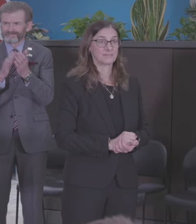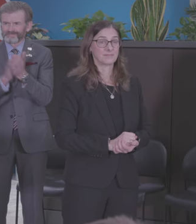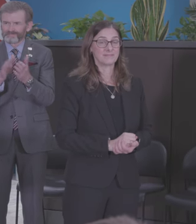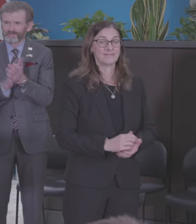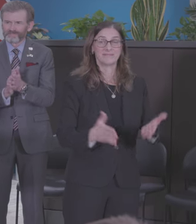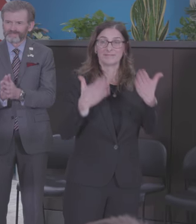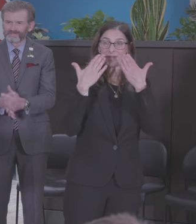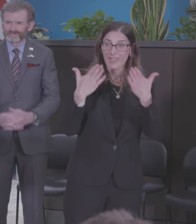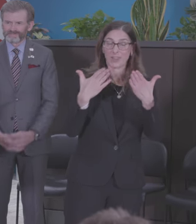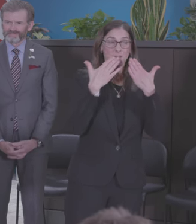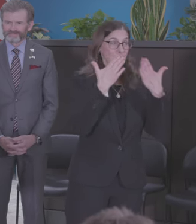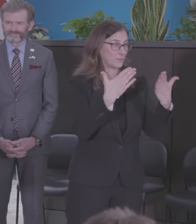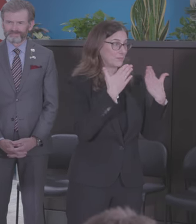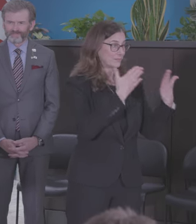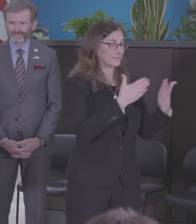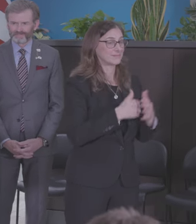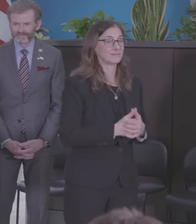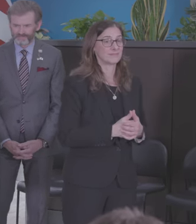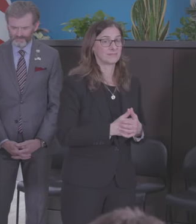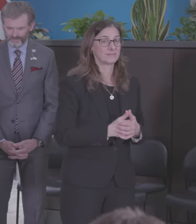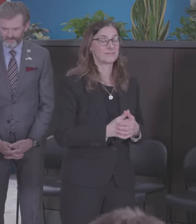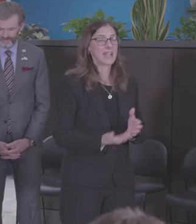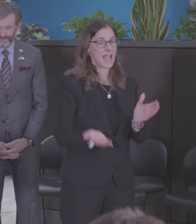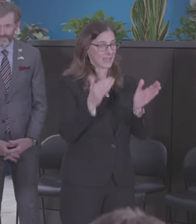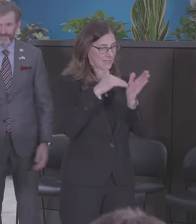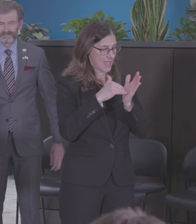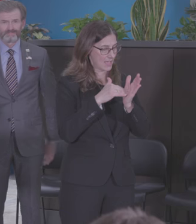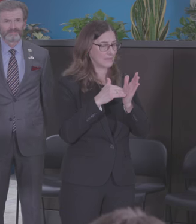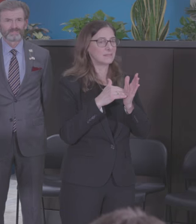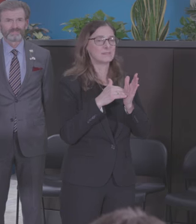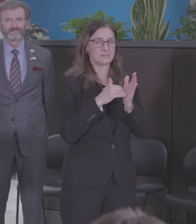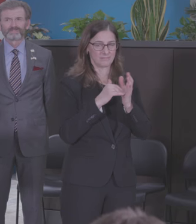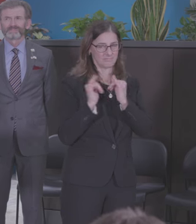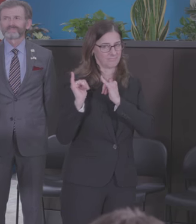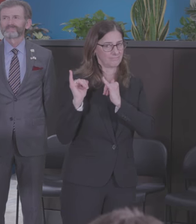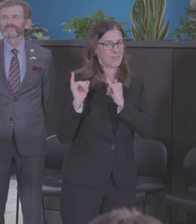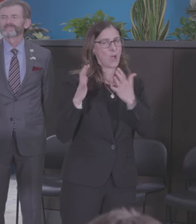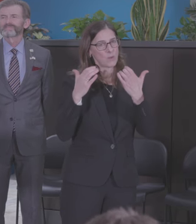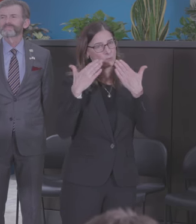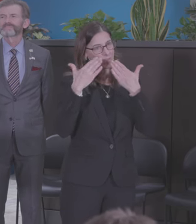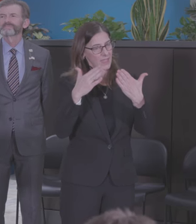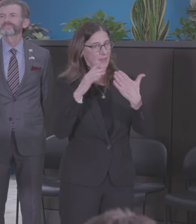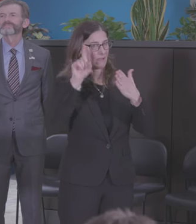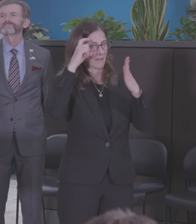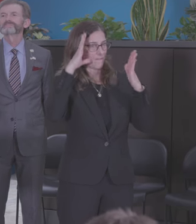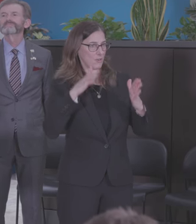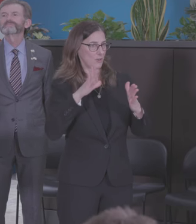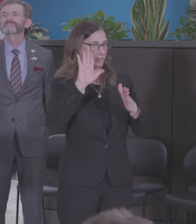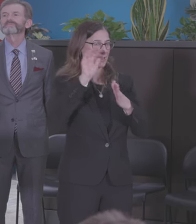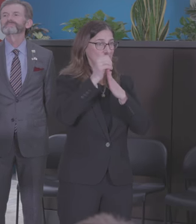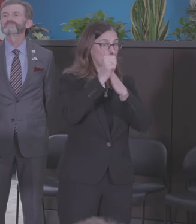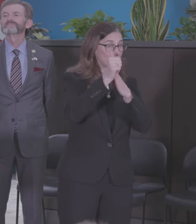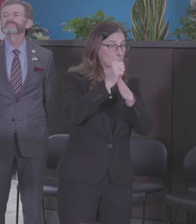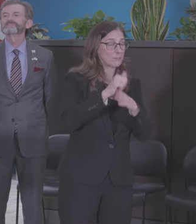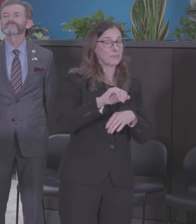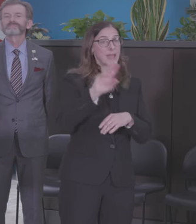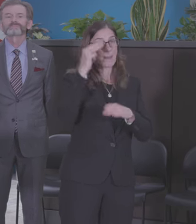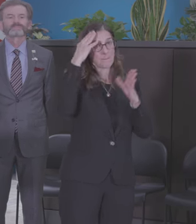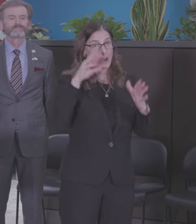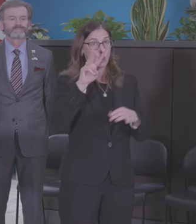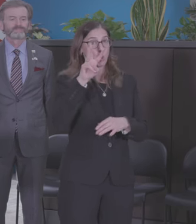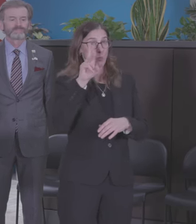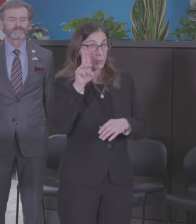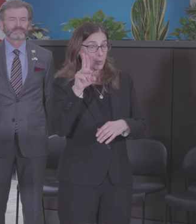Thank you. Thank you all. I wanted to again echo the thanks and gratitude to the governor for your leadership, to Mayor Wu, to Congressman